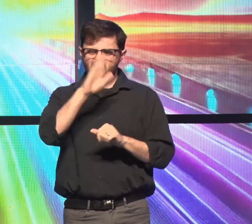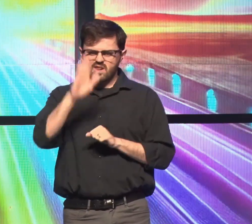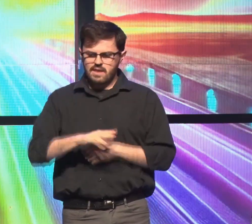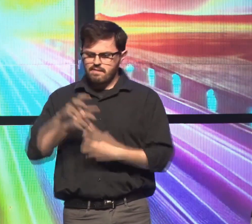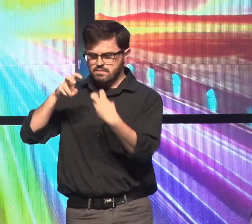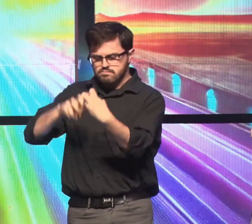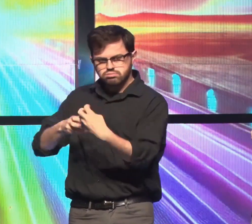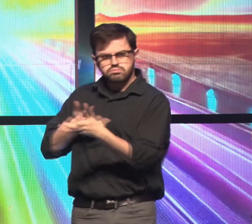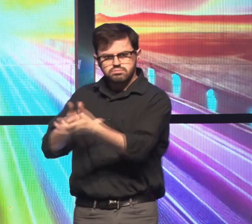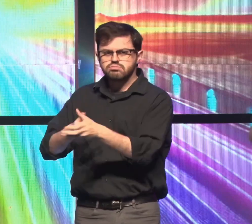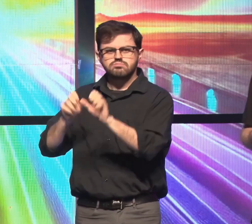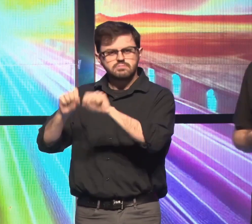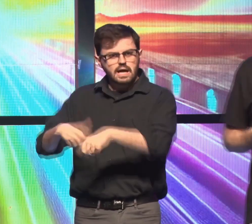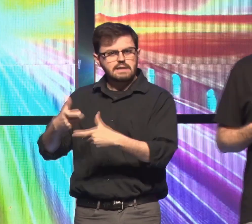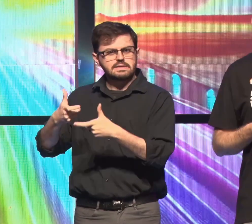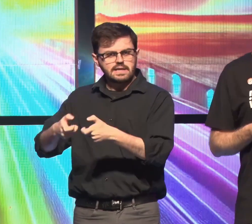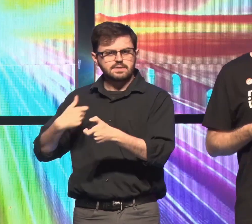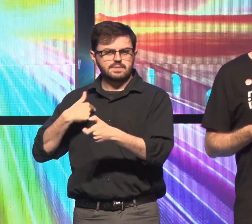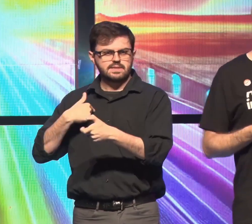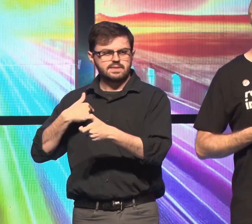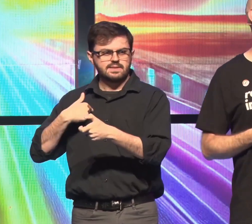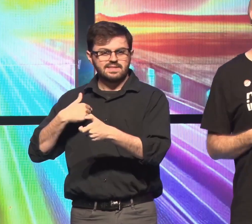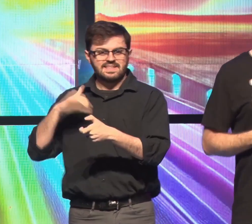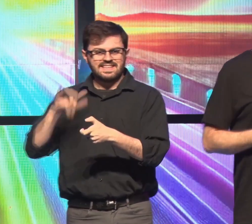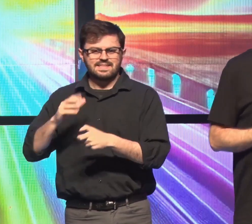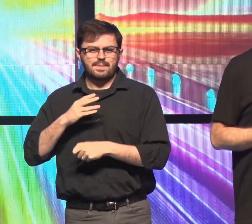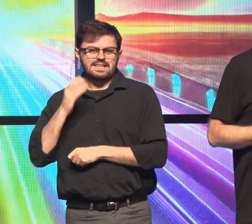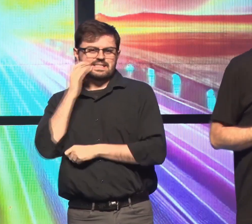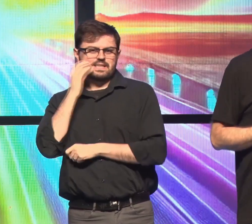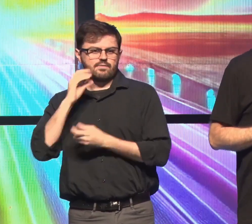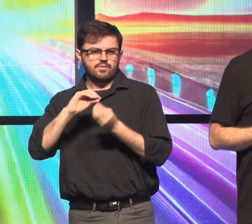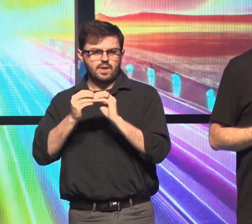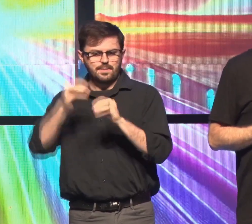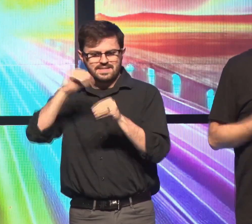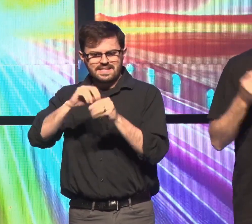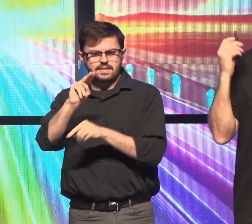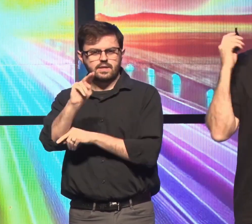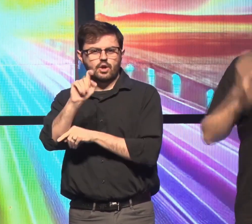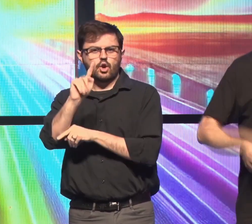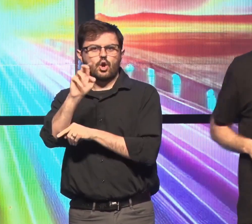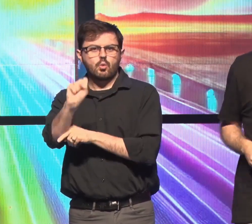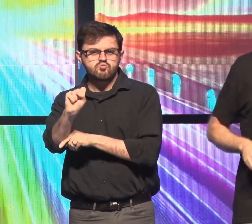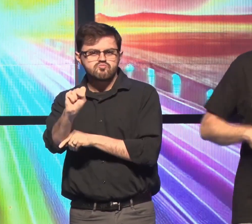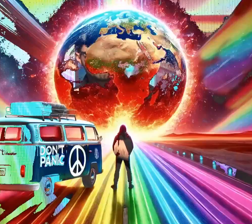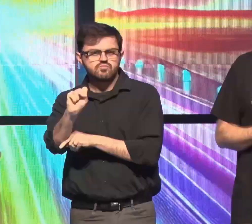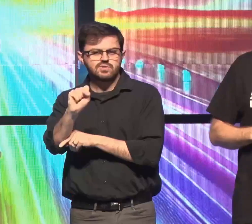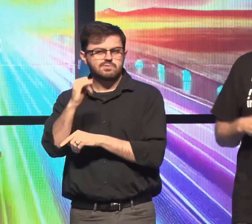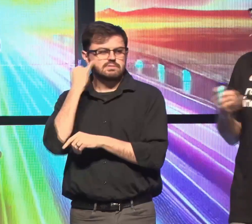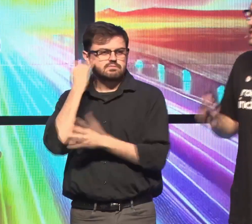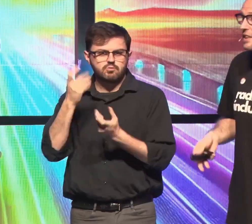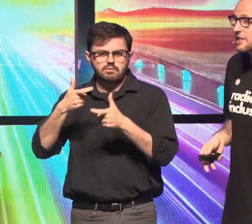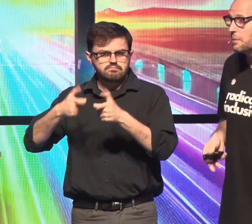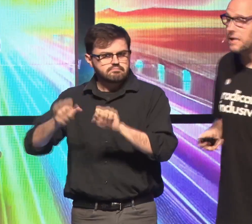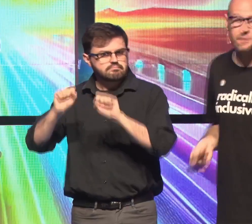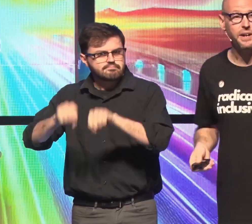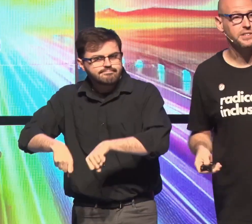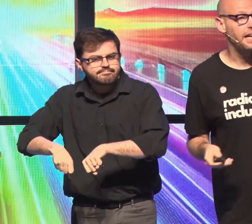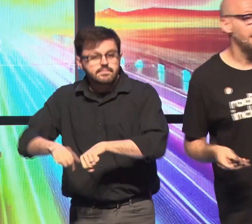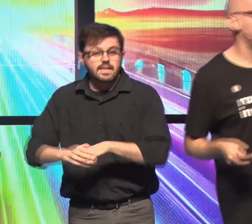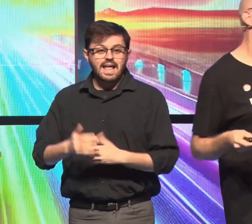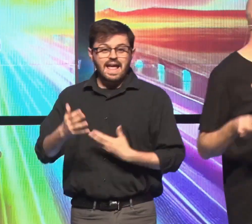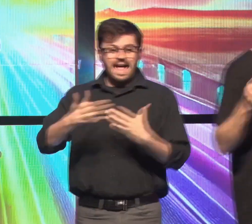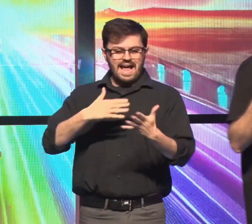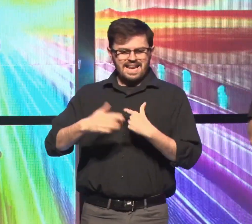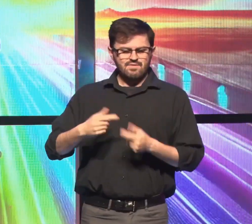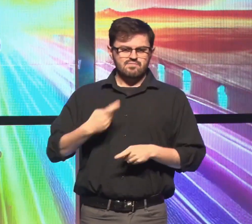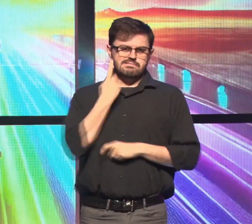is my cell phone number, by the way. It's the one in the note. All right, and just send me that. That'd be wonderful. All right, so we're in this series, The Peacemaker's Guide